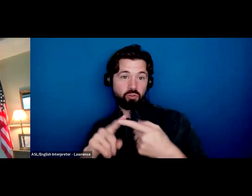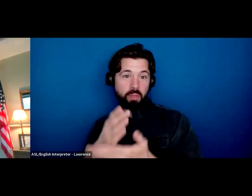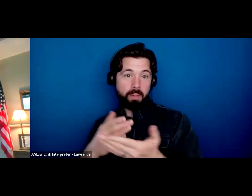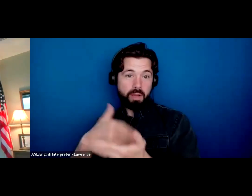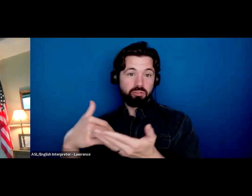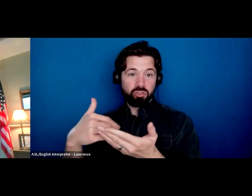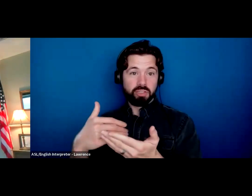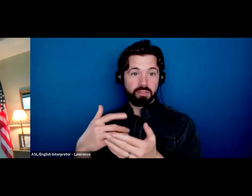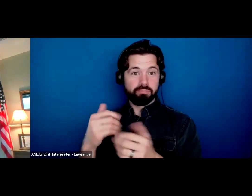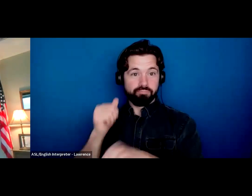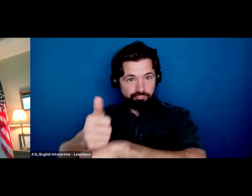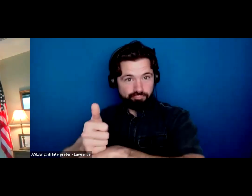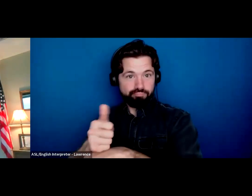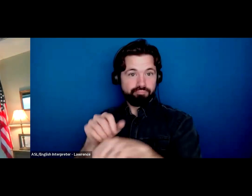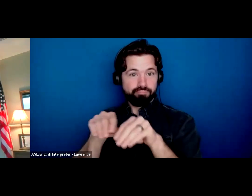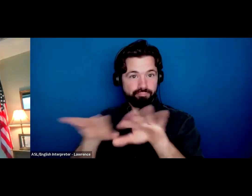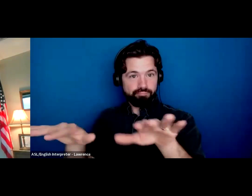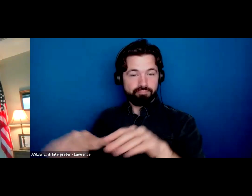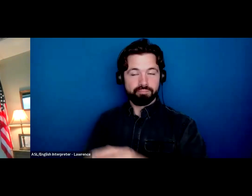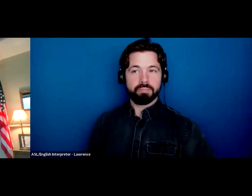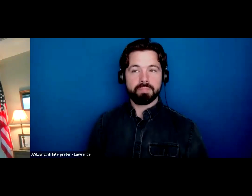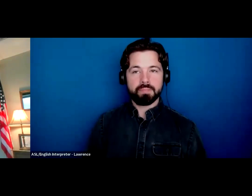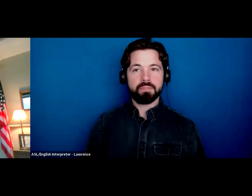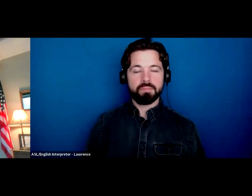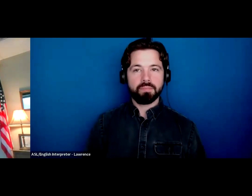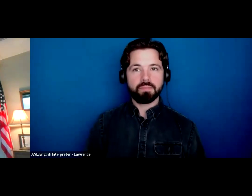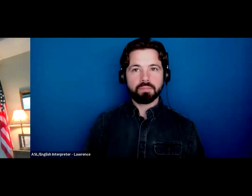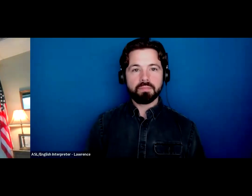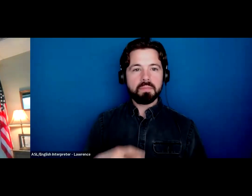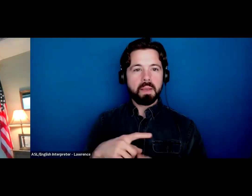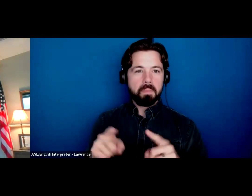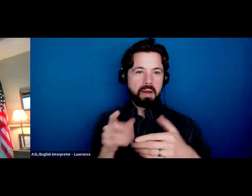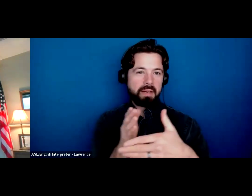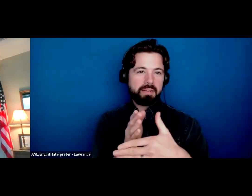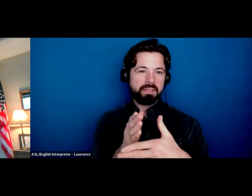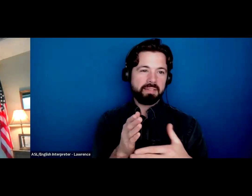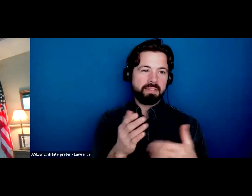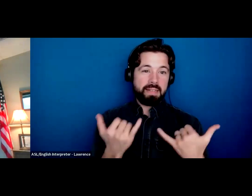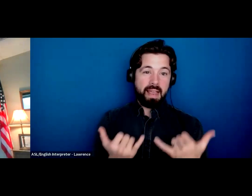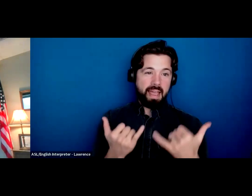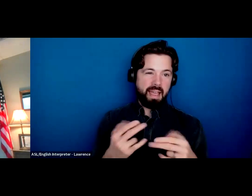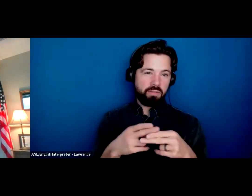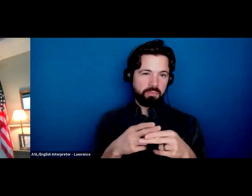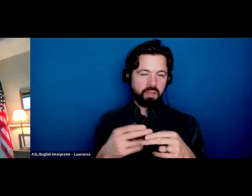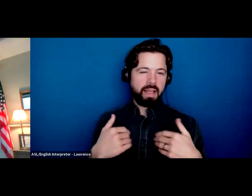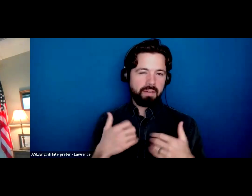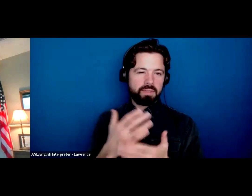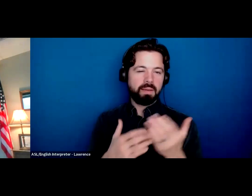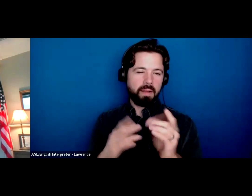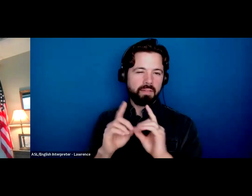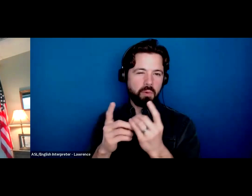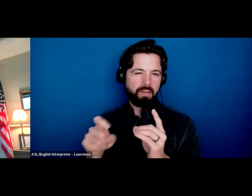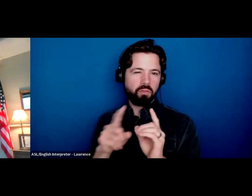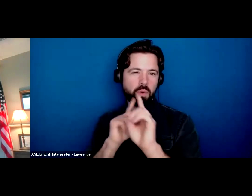out. In the meantime, there was some things that the department is required to report on, which typically would